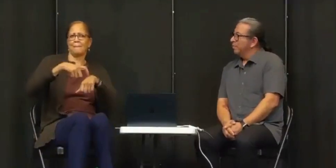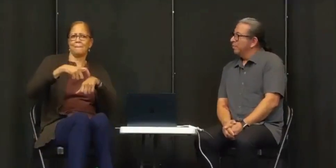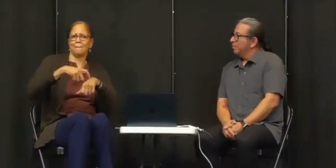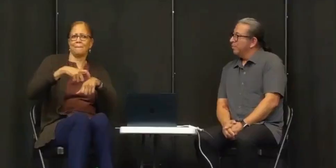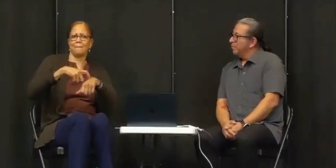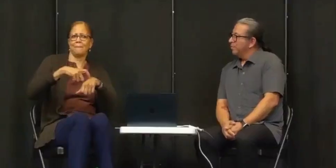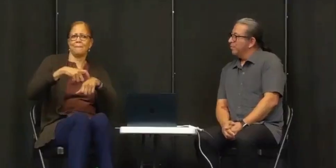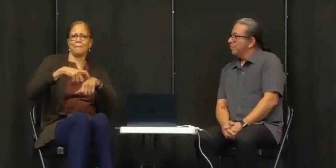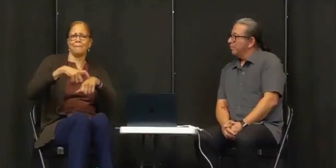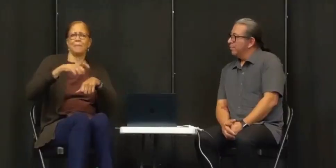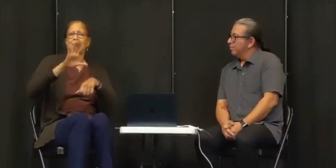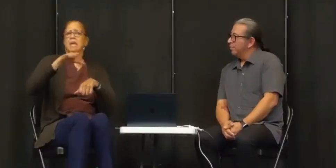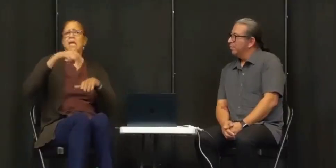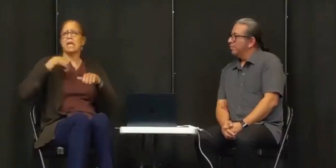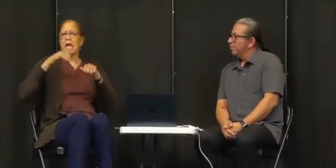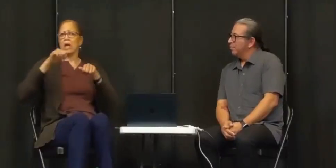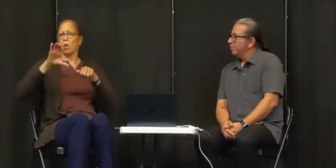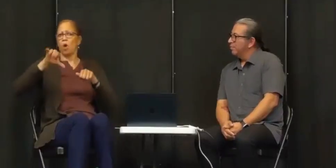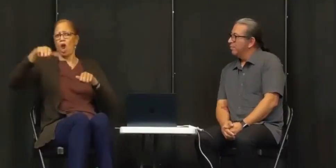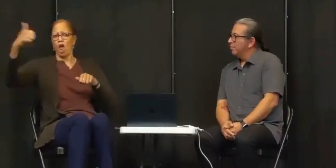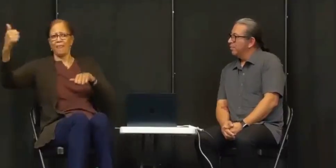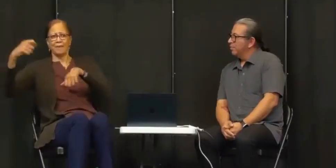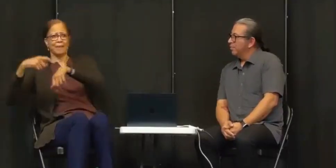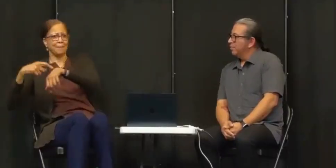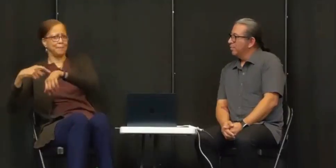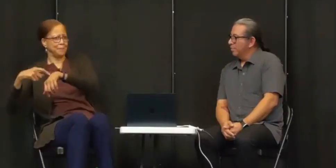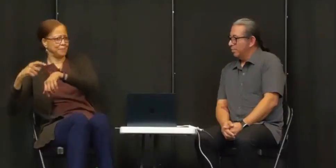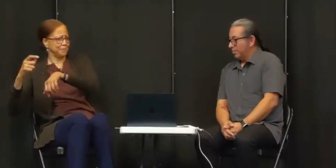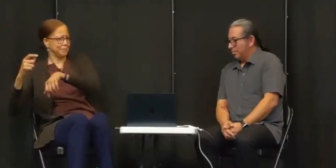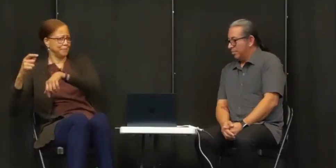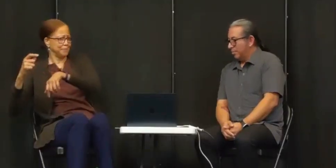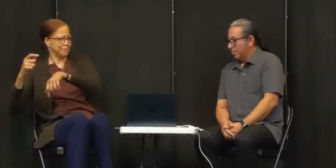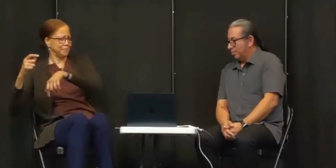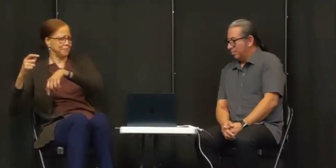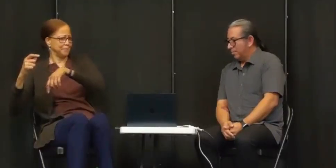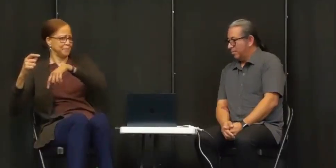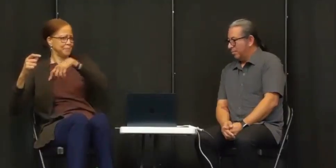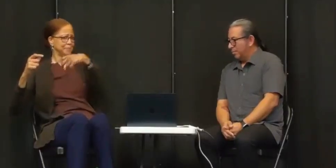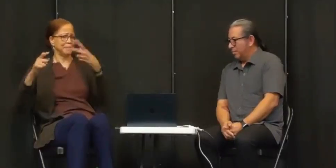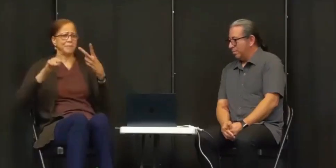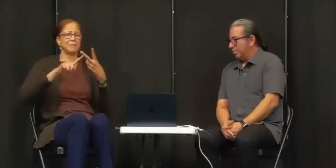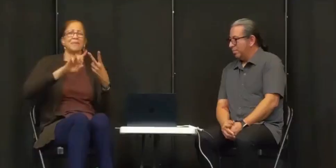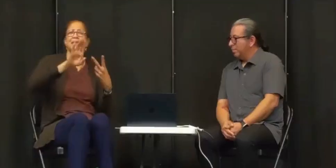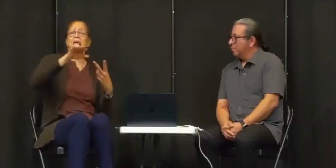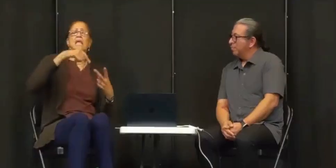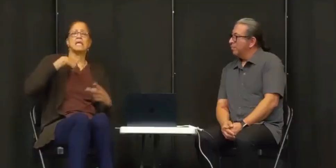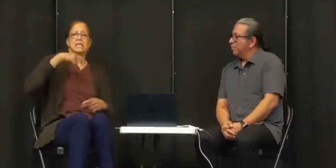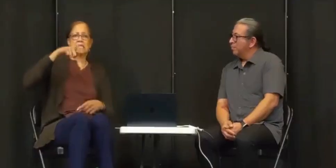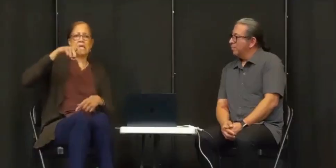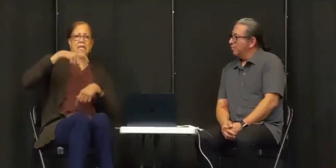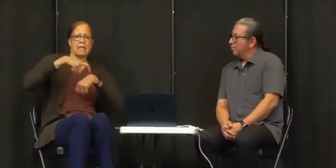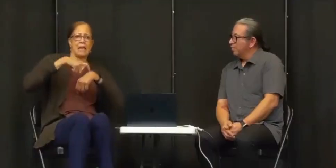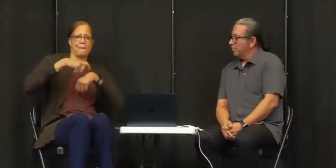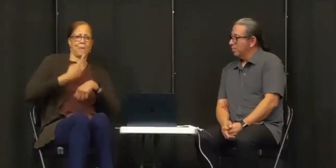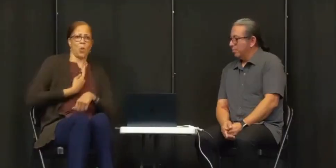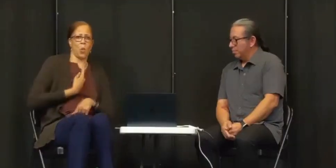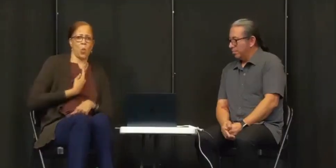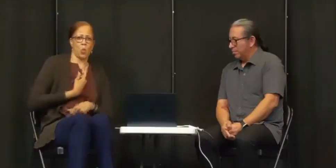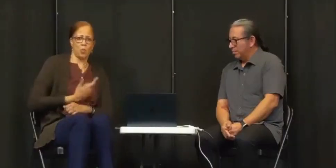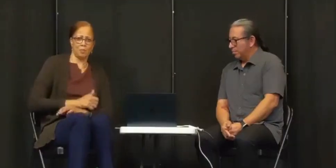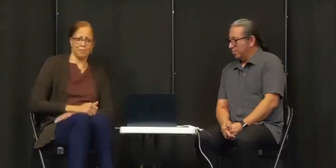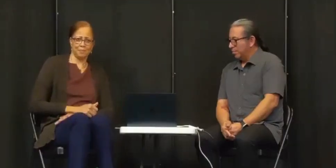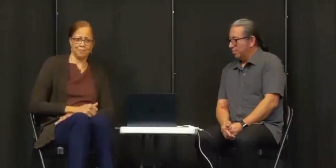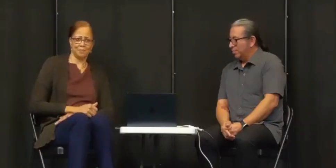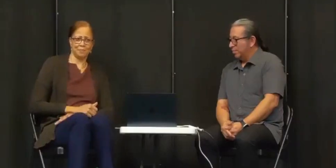But you can say something to the effect of, no, not at this time, maybe another time. Or you